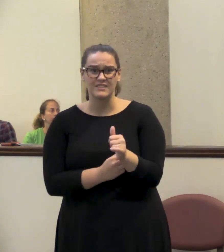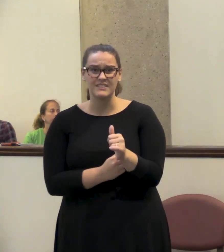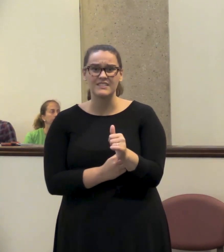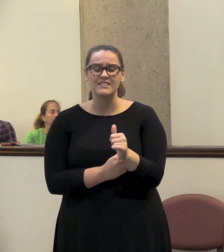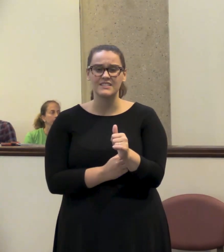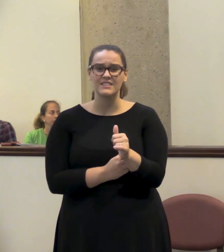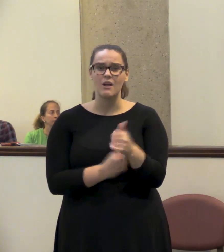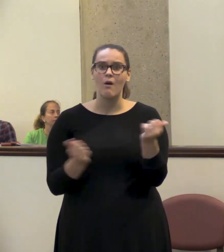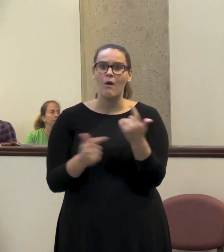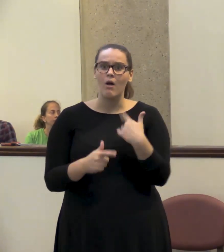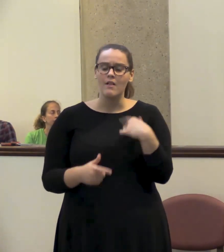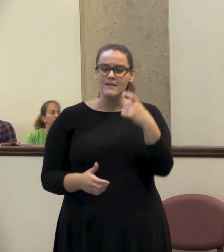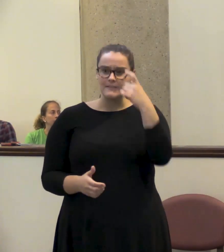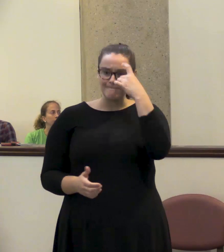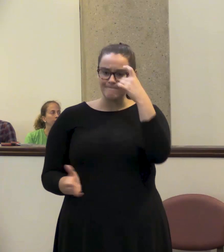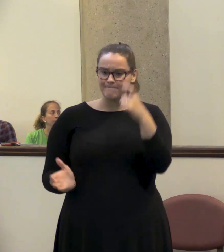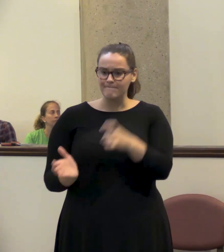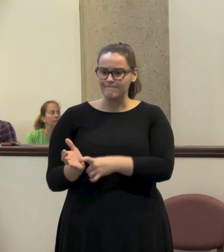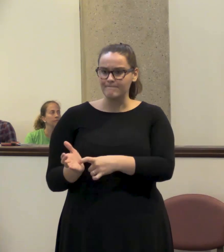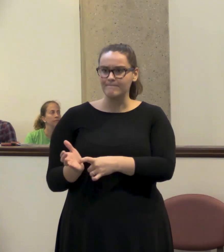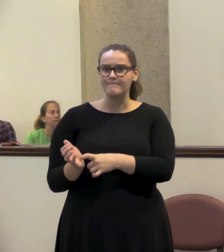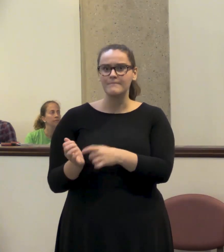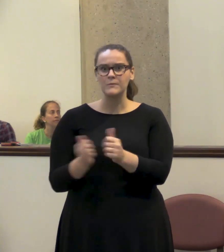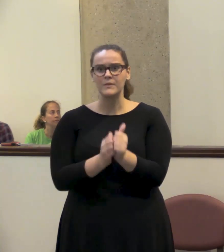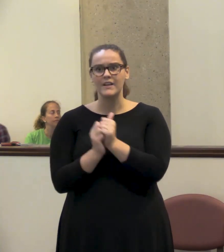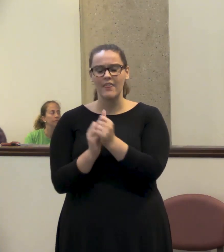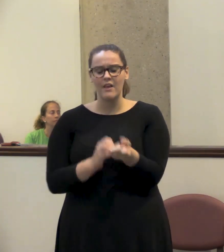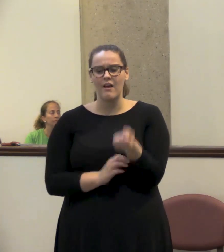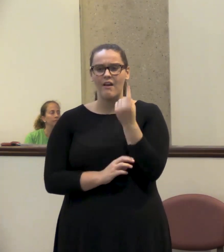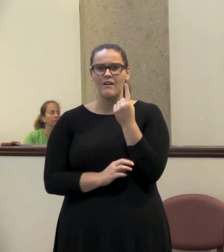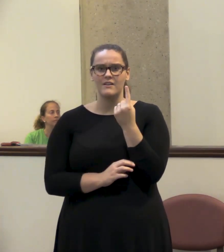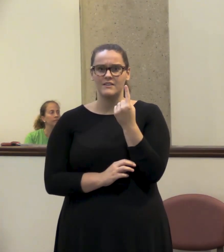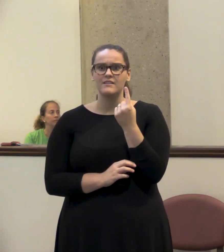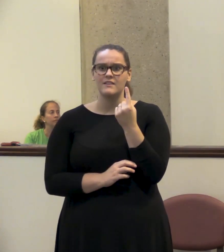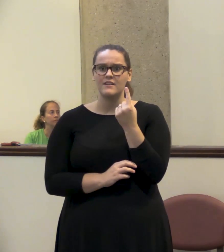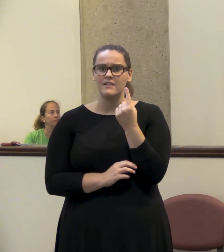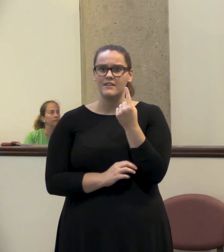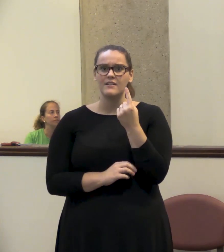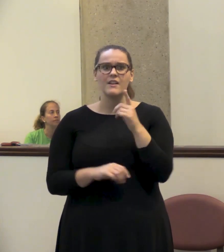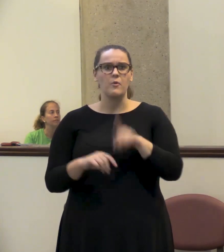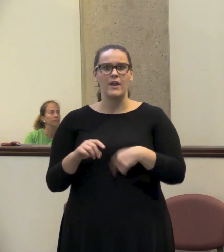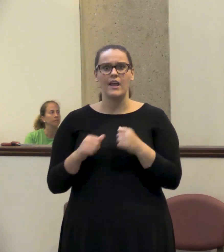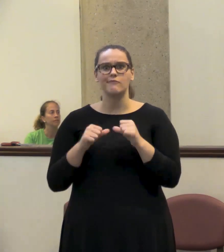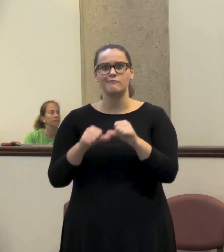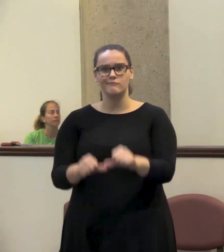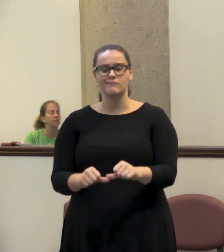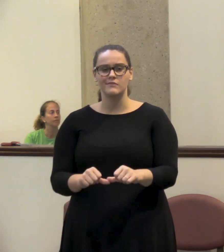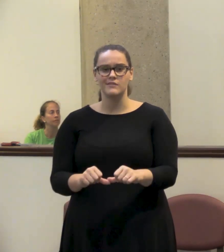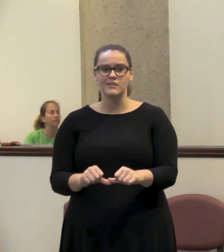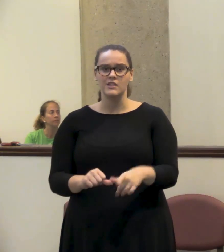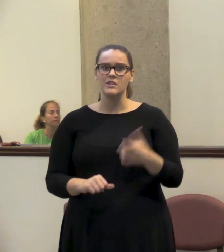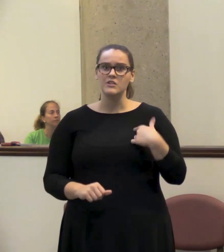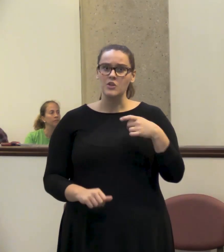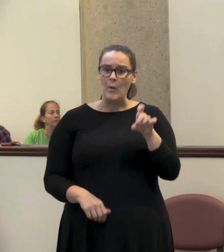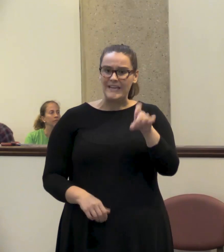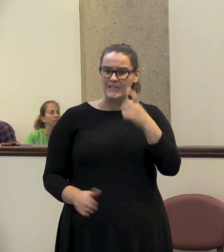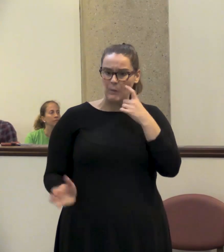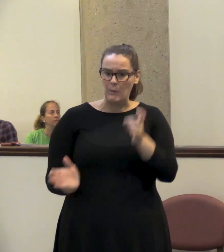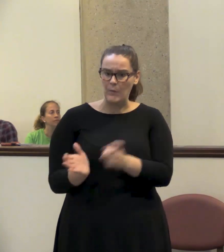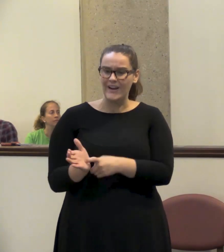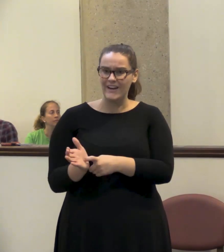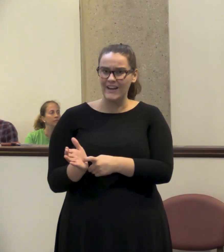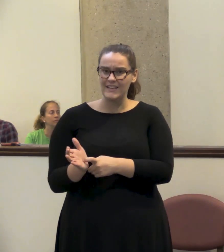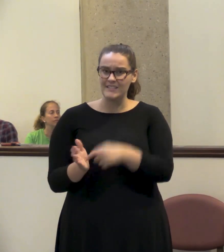all of us share a sense of responsibility for the well-being of our neighbors. So we must address climate change because our